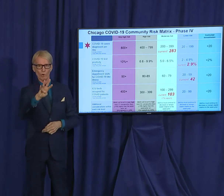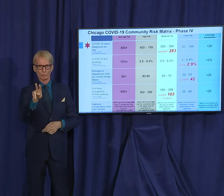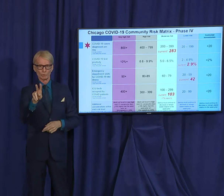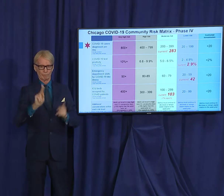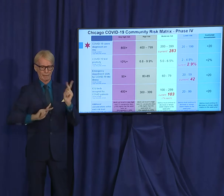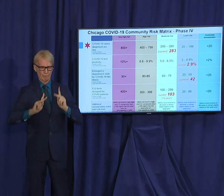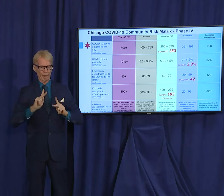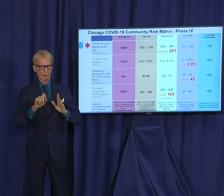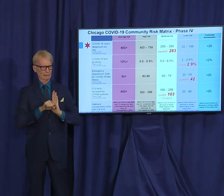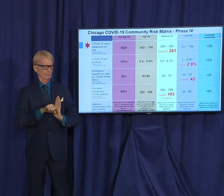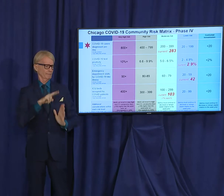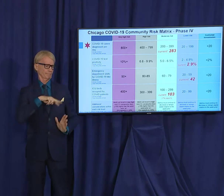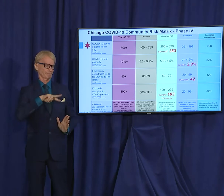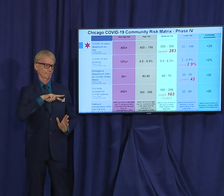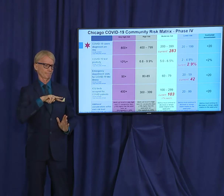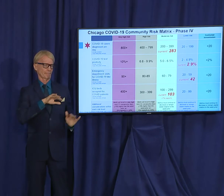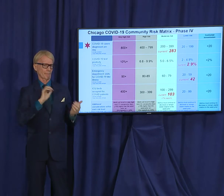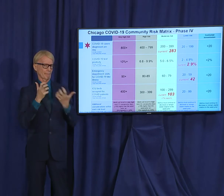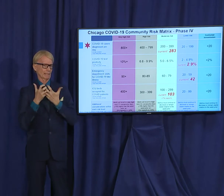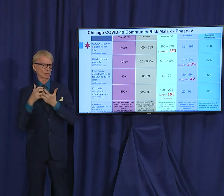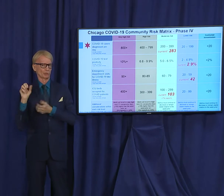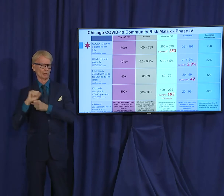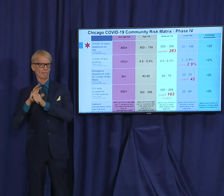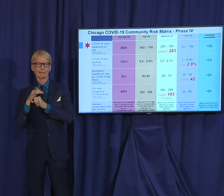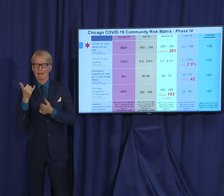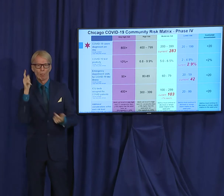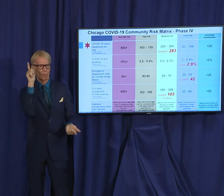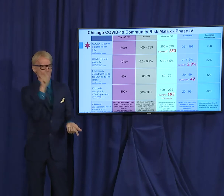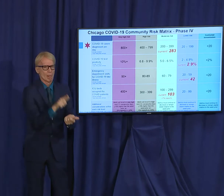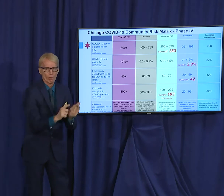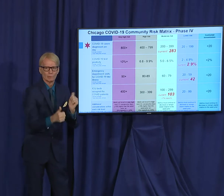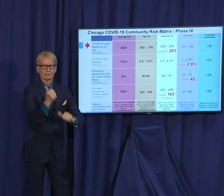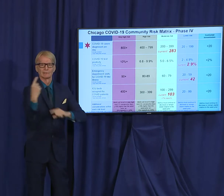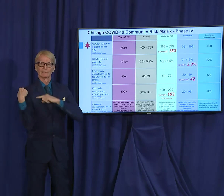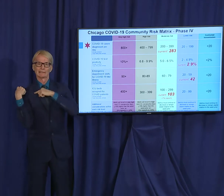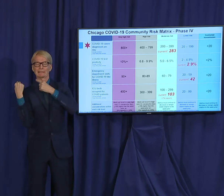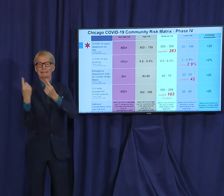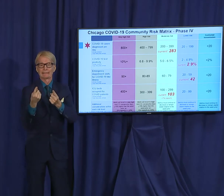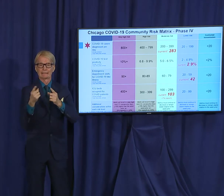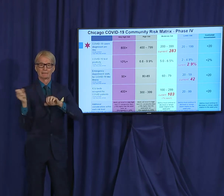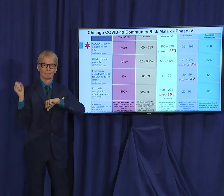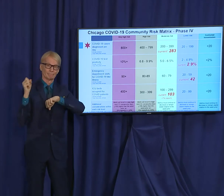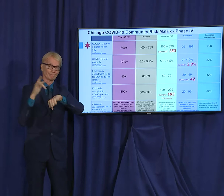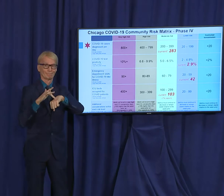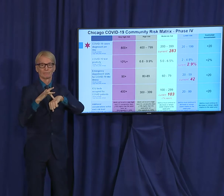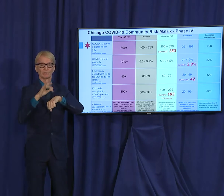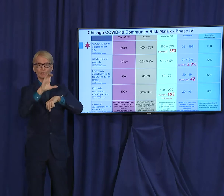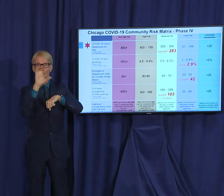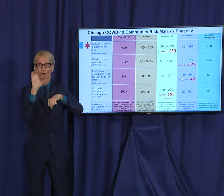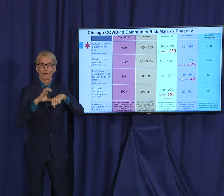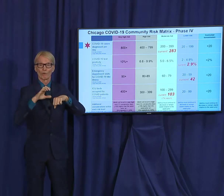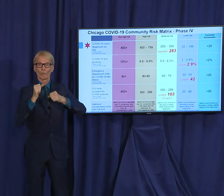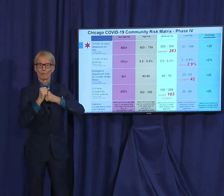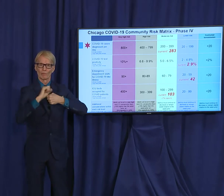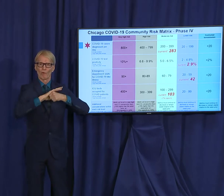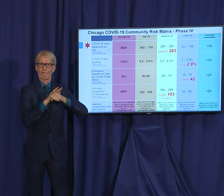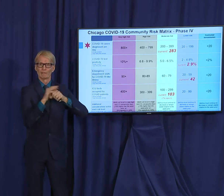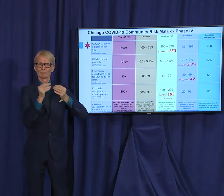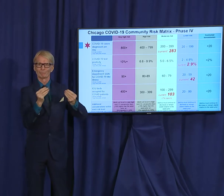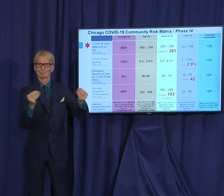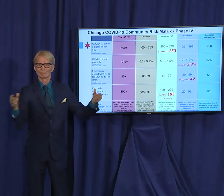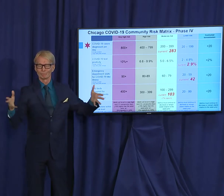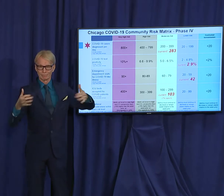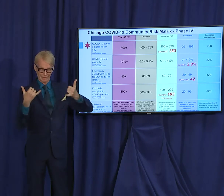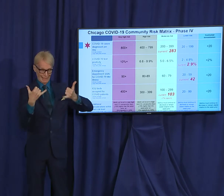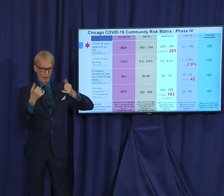with symptoms potentially consistent is the lowest we've seen, again, since COVID got to Chicago. And then finally, our ICU beds. We